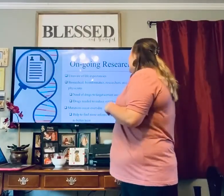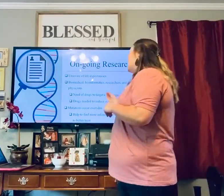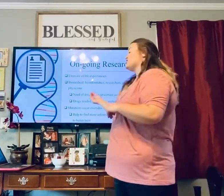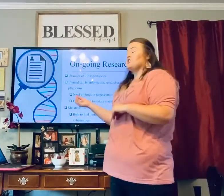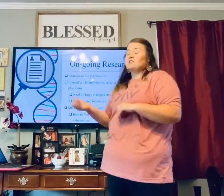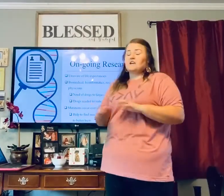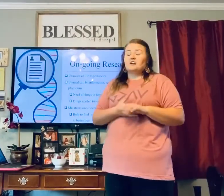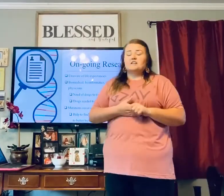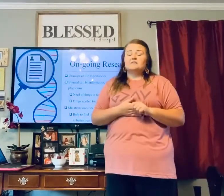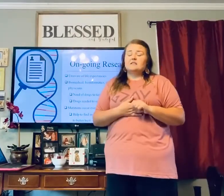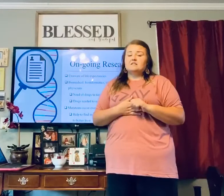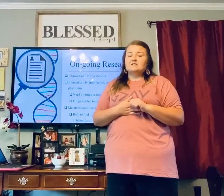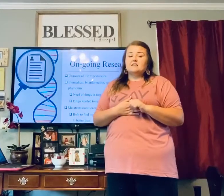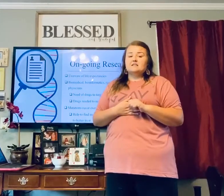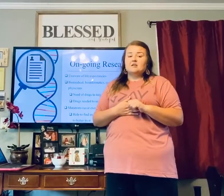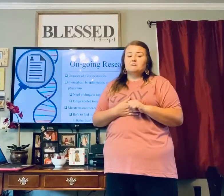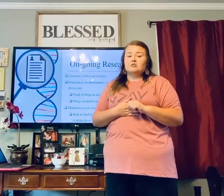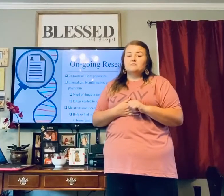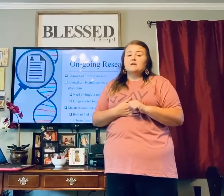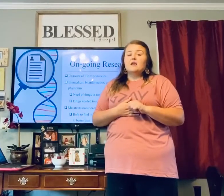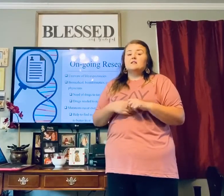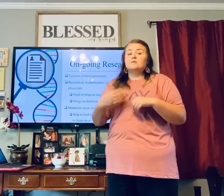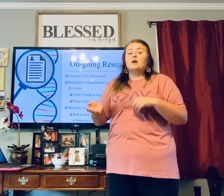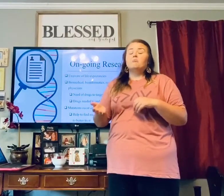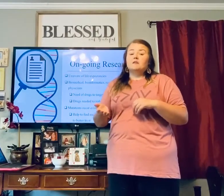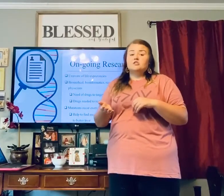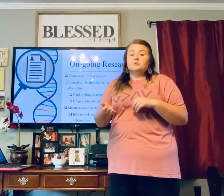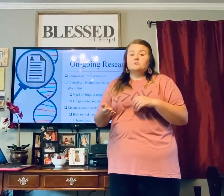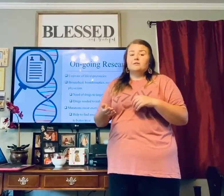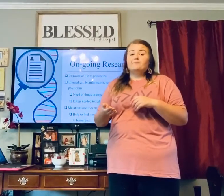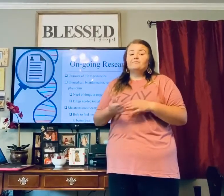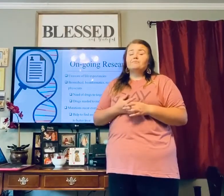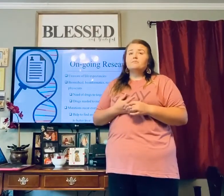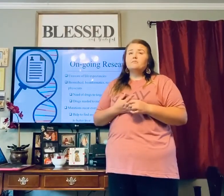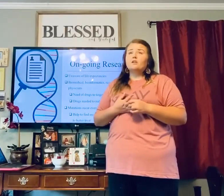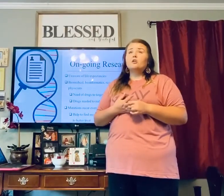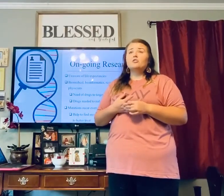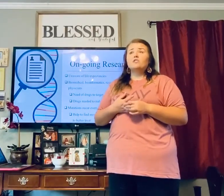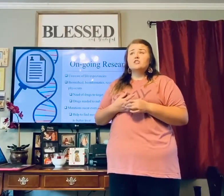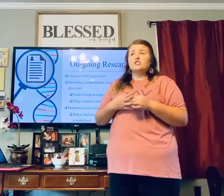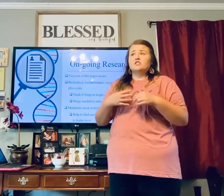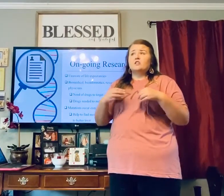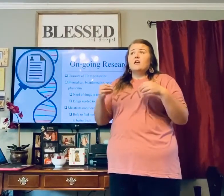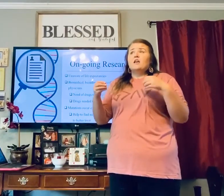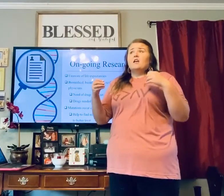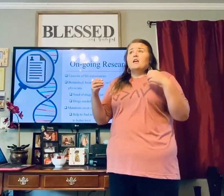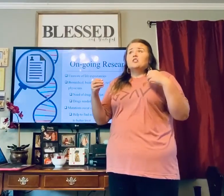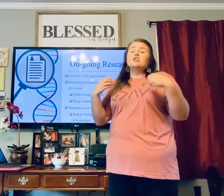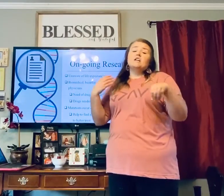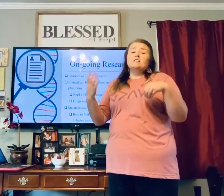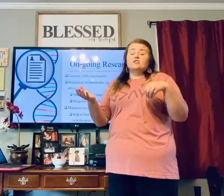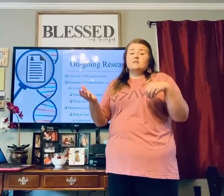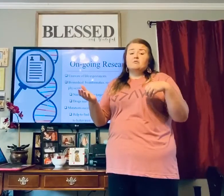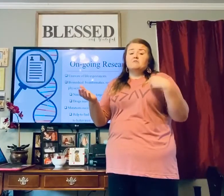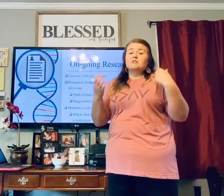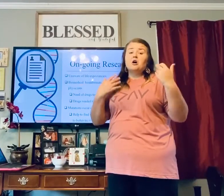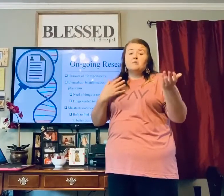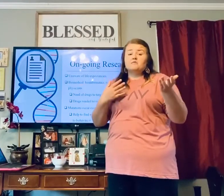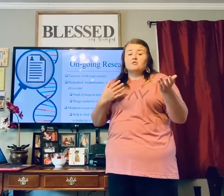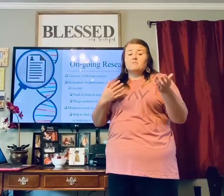target certain areas in these symptoms to help these children, other than just treating their symptoms and hoping for the best.